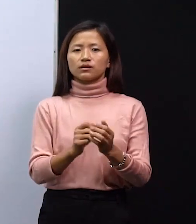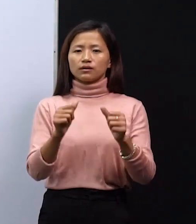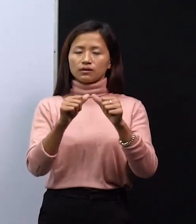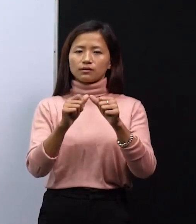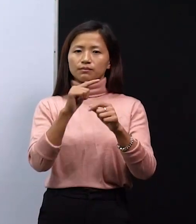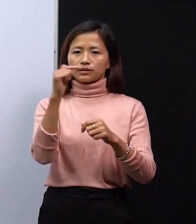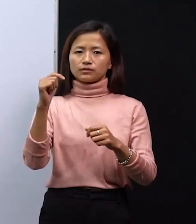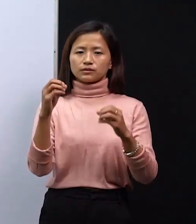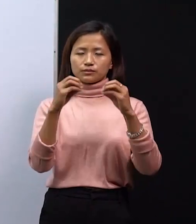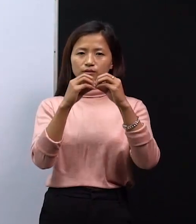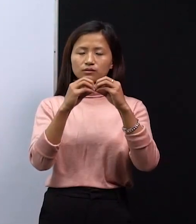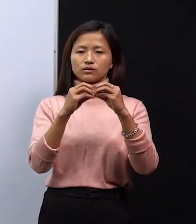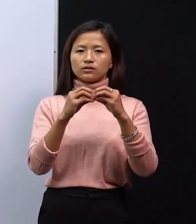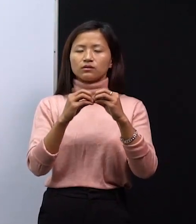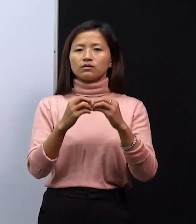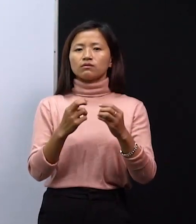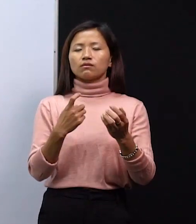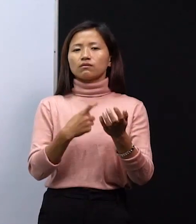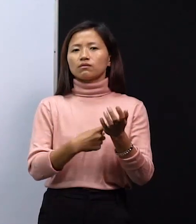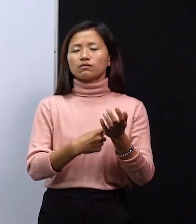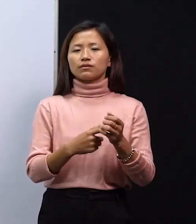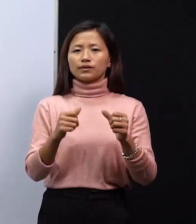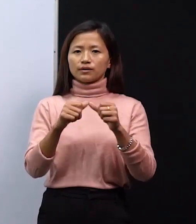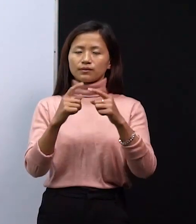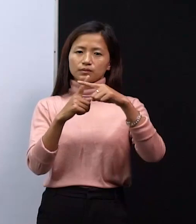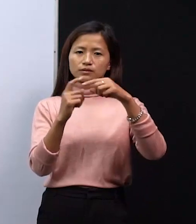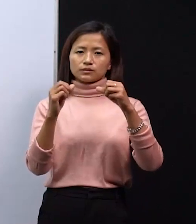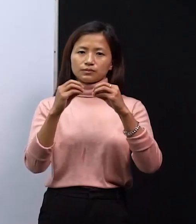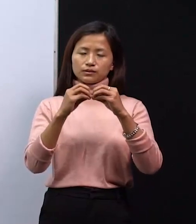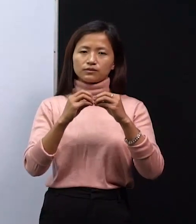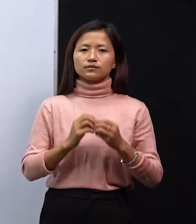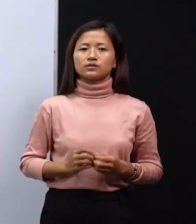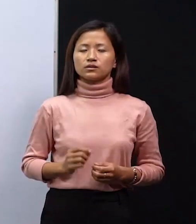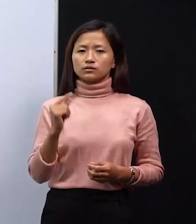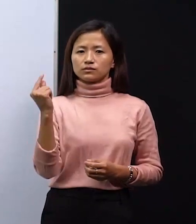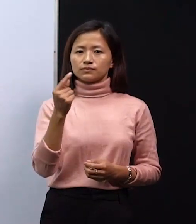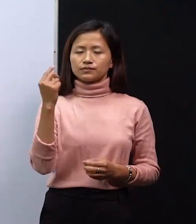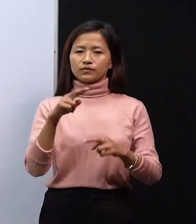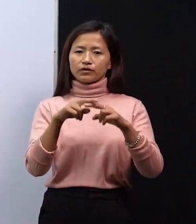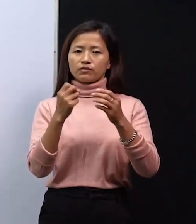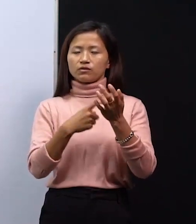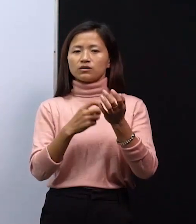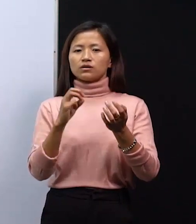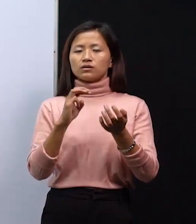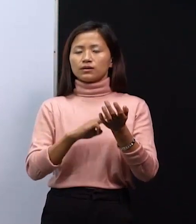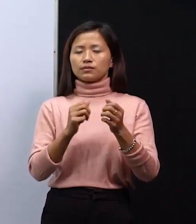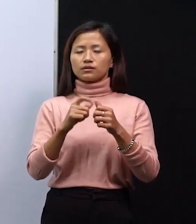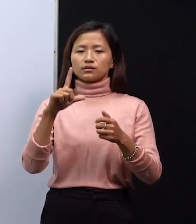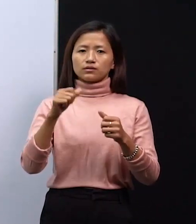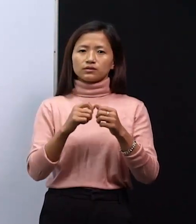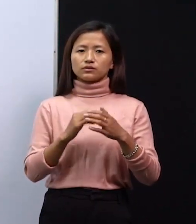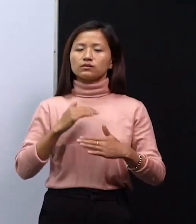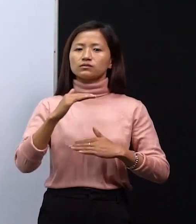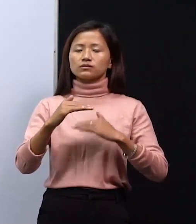b or a plus b using these formulas. So this is how you will arrange